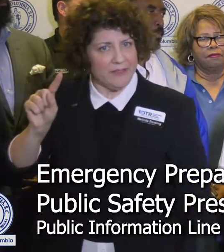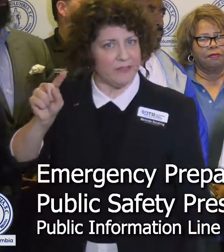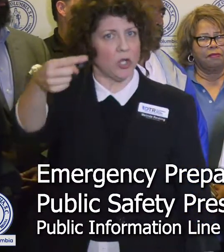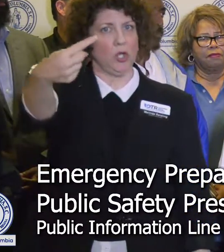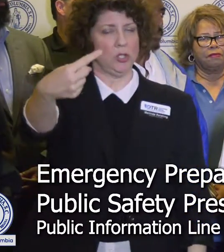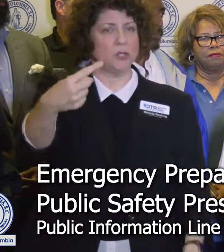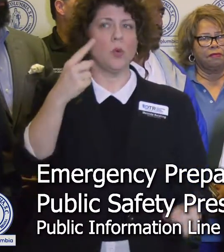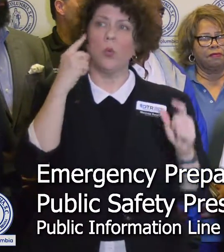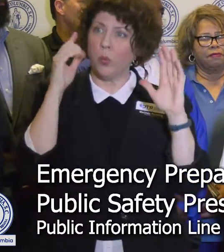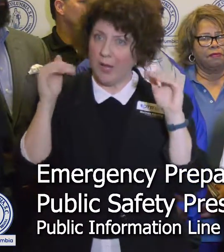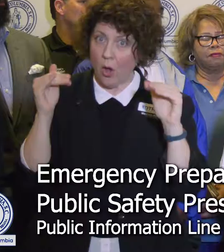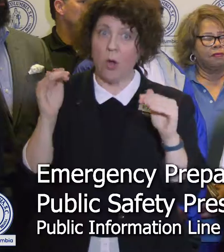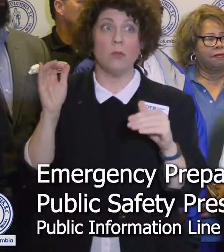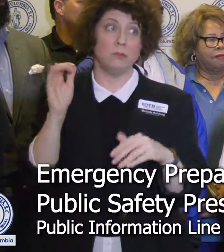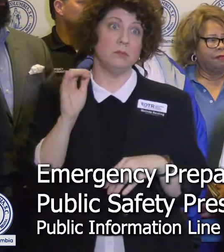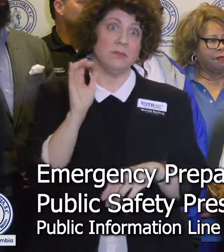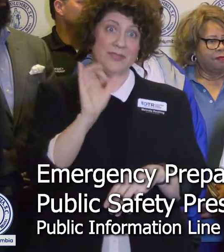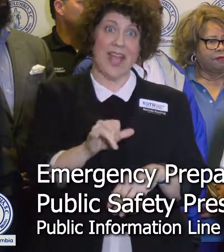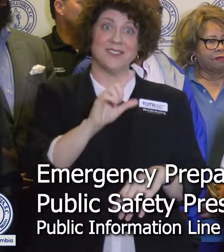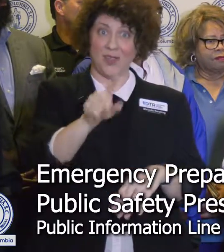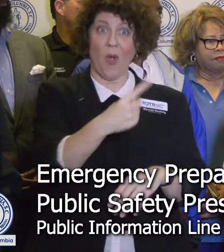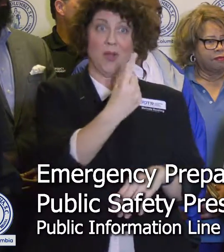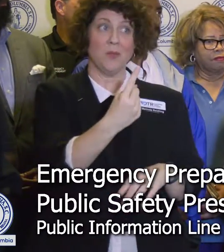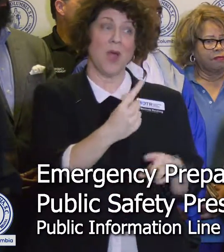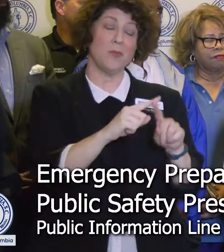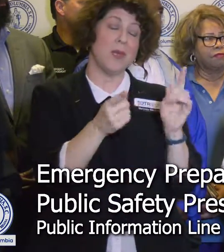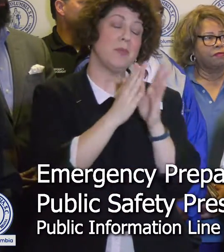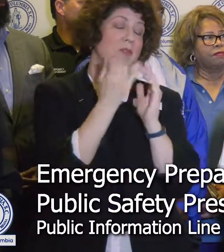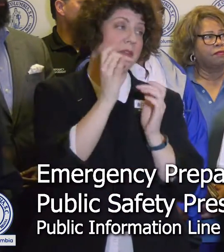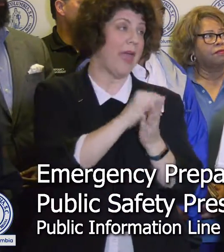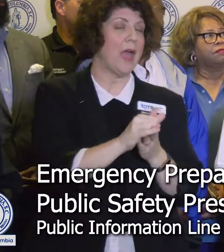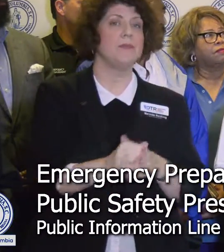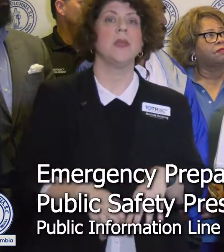responders. We hope that is our only injury, Sarah. We pray for that.